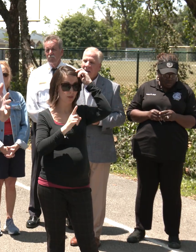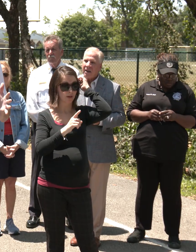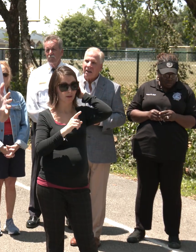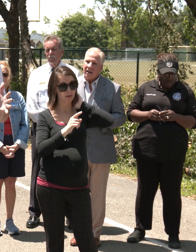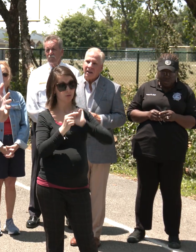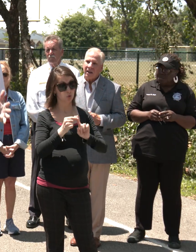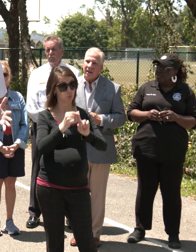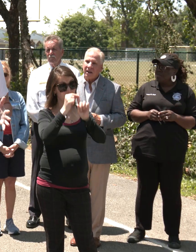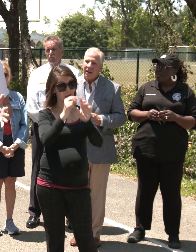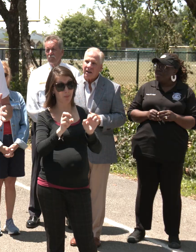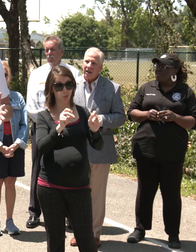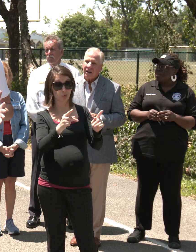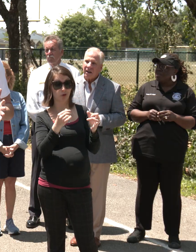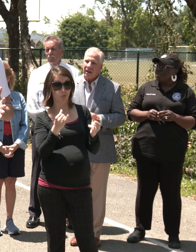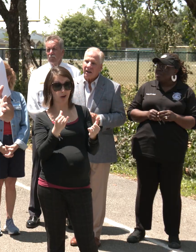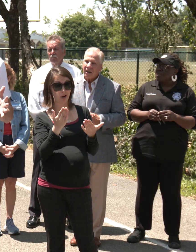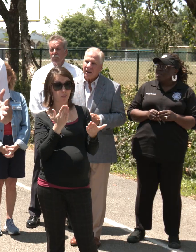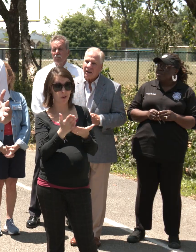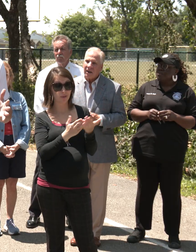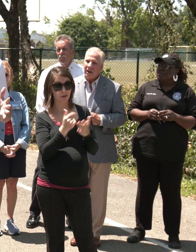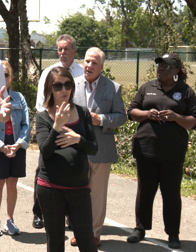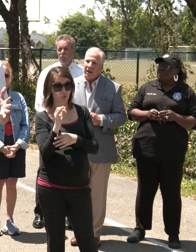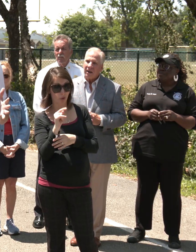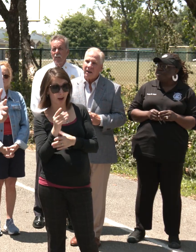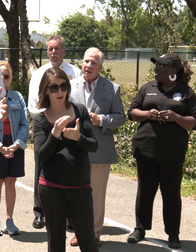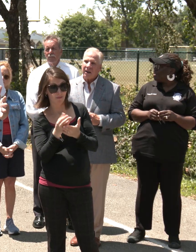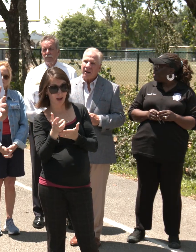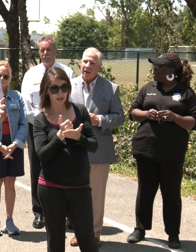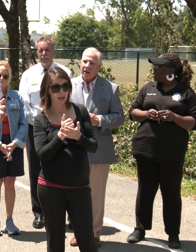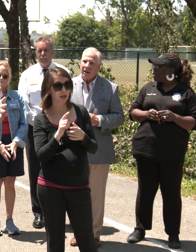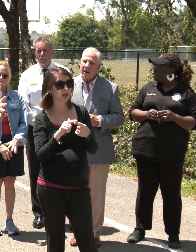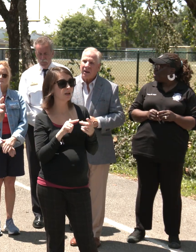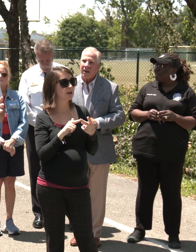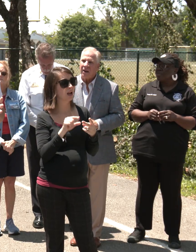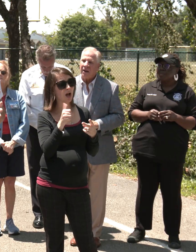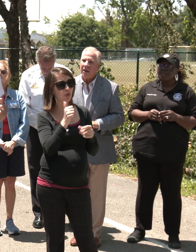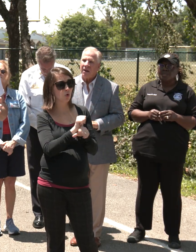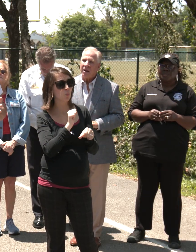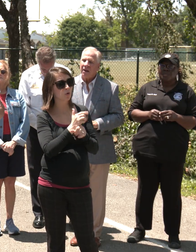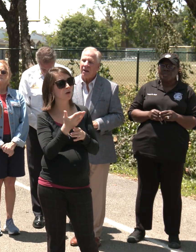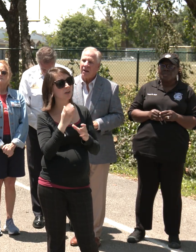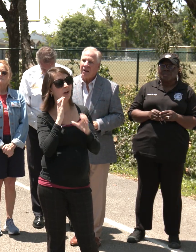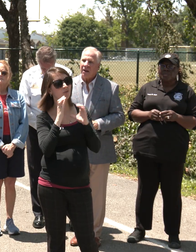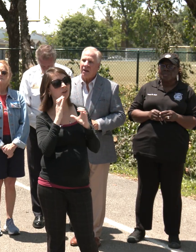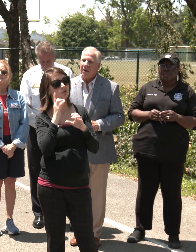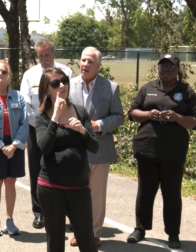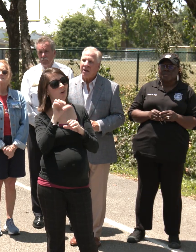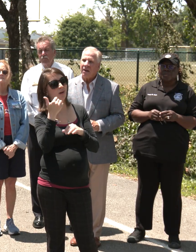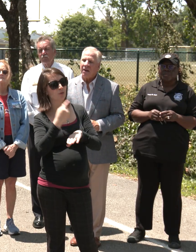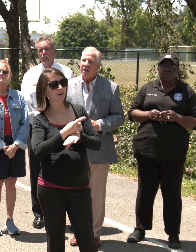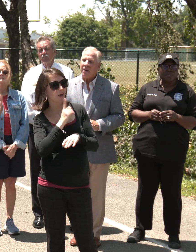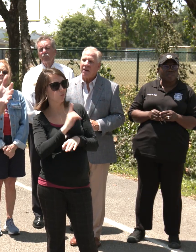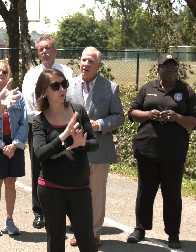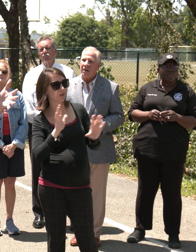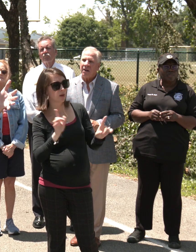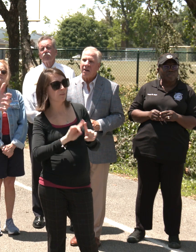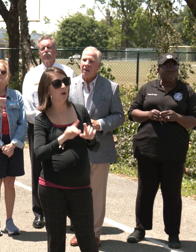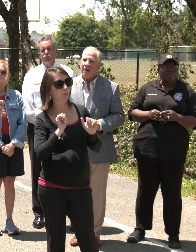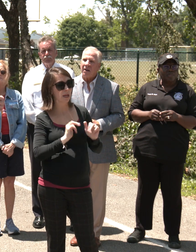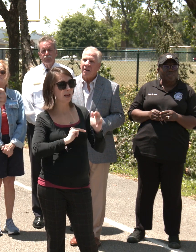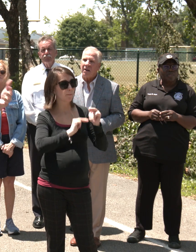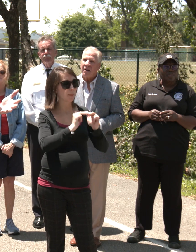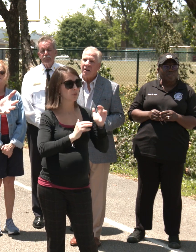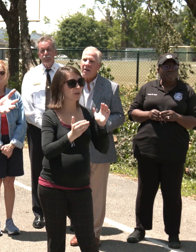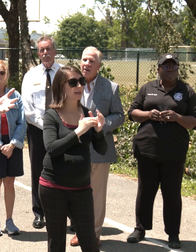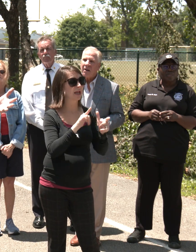now with potentially some grant funding and other work, and this is a conversation for another day in some ways, to rebuild